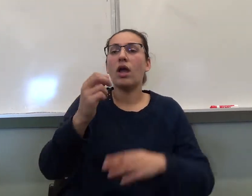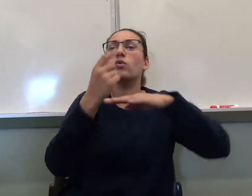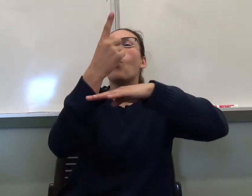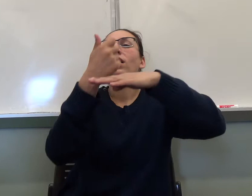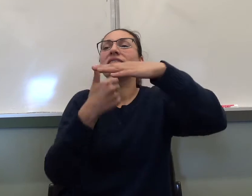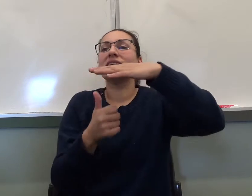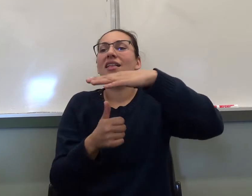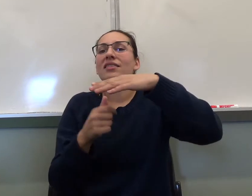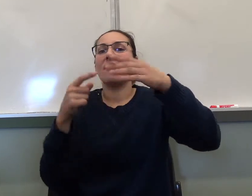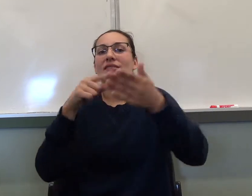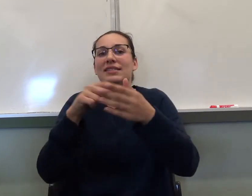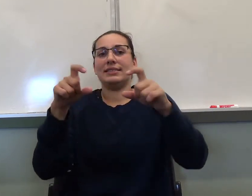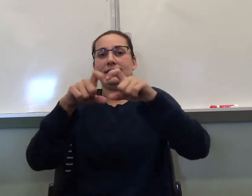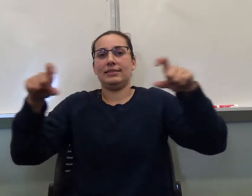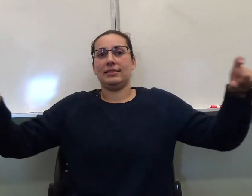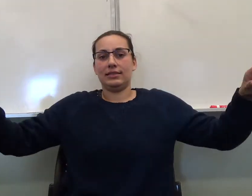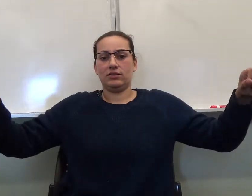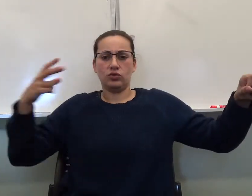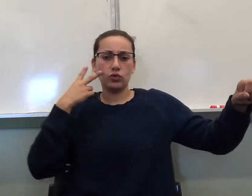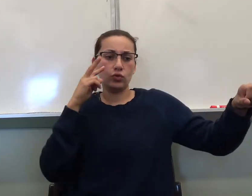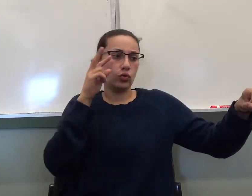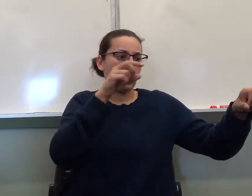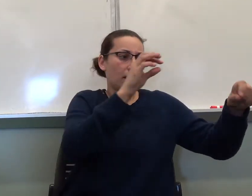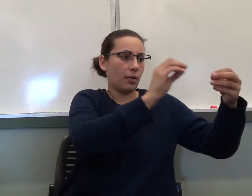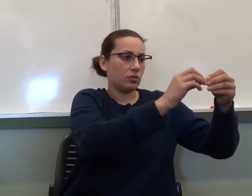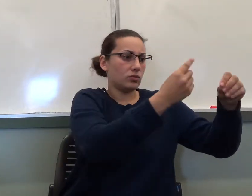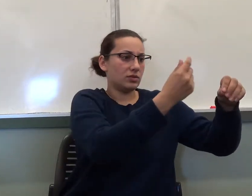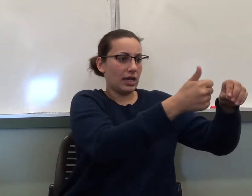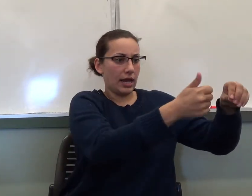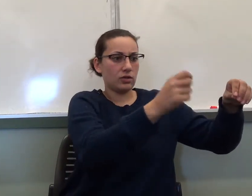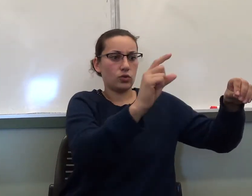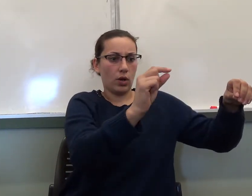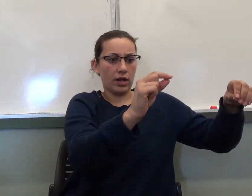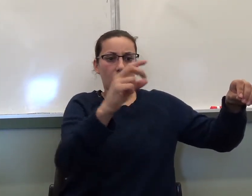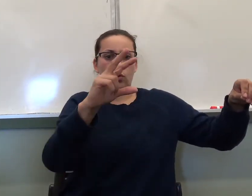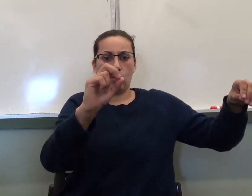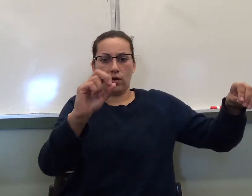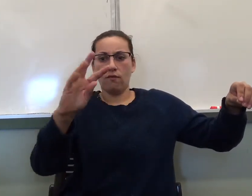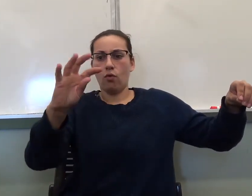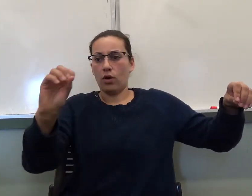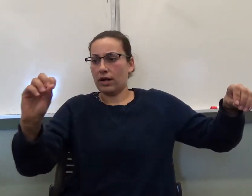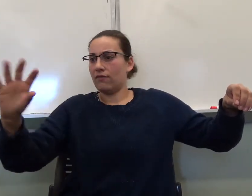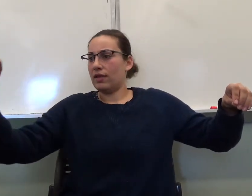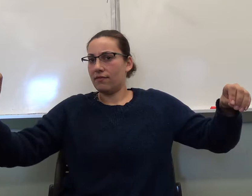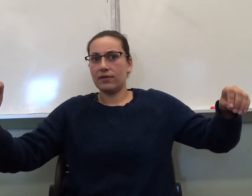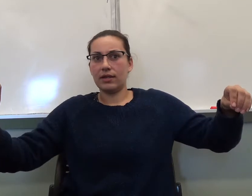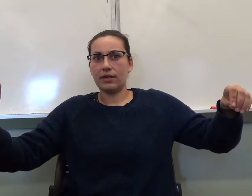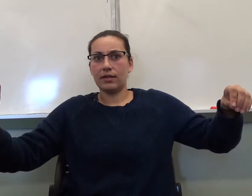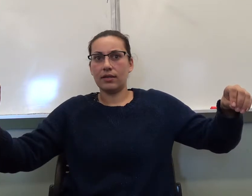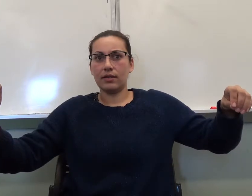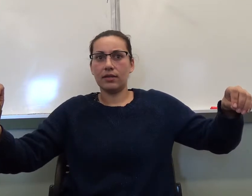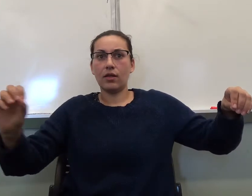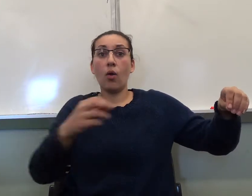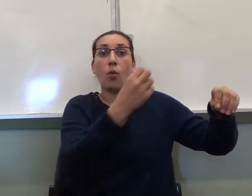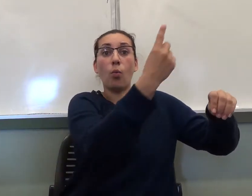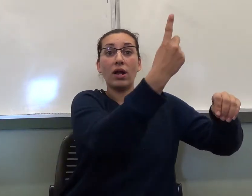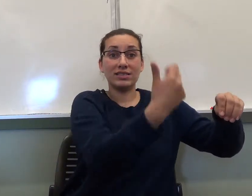10, 20, 30, 40, 50, and so forth. Each one of those divisions, like this one right here, that's a decimeter.